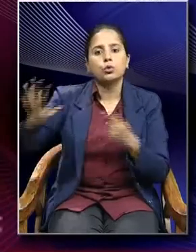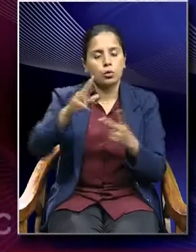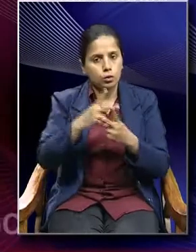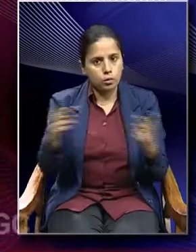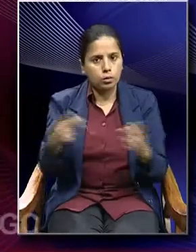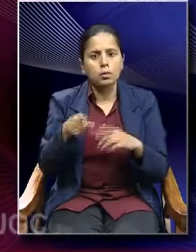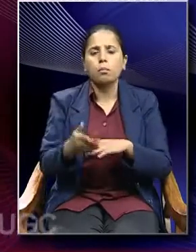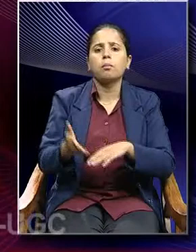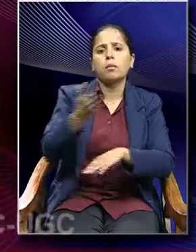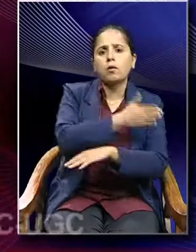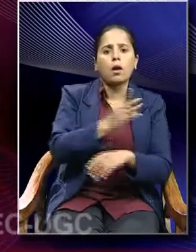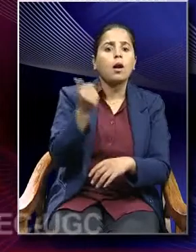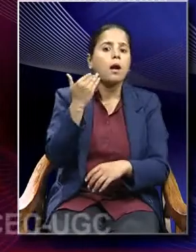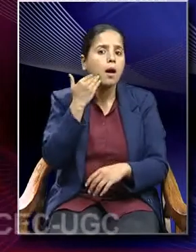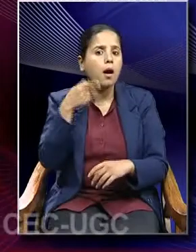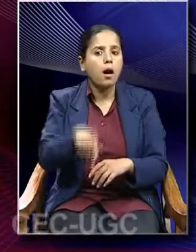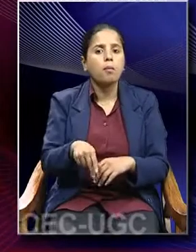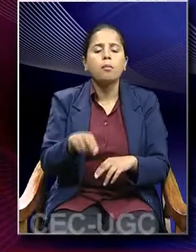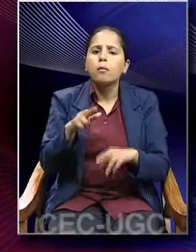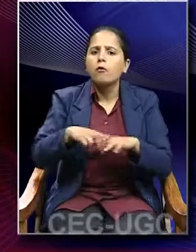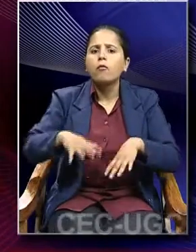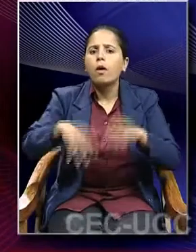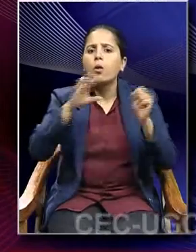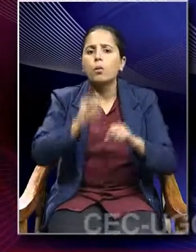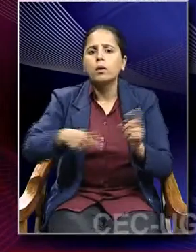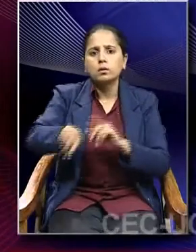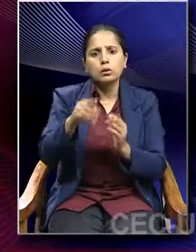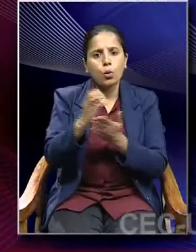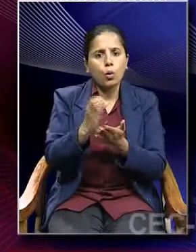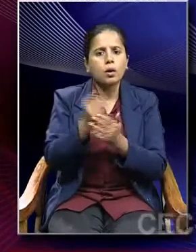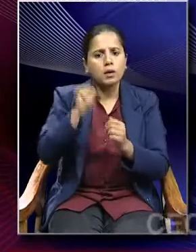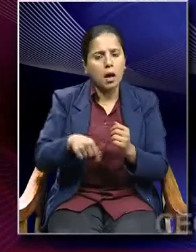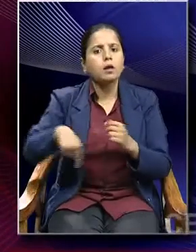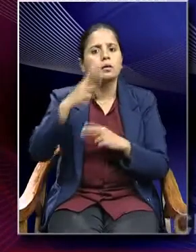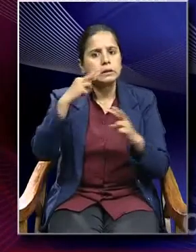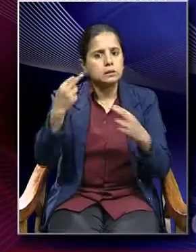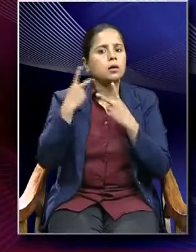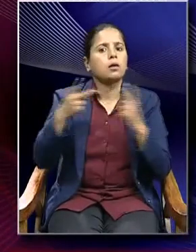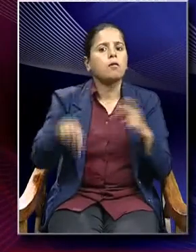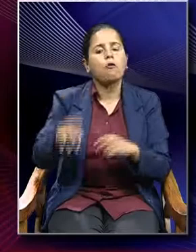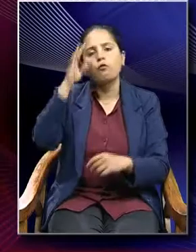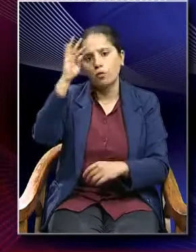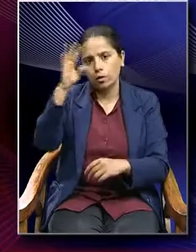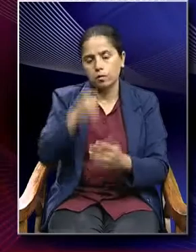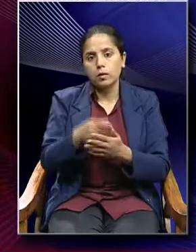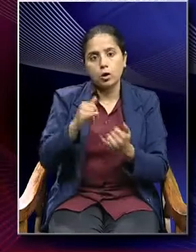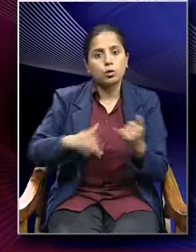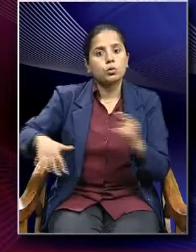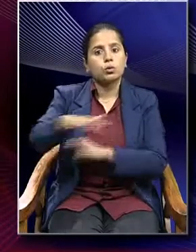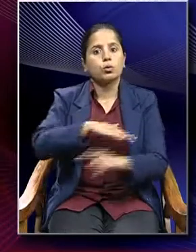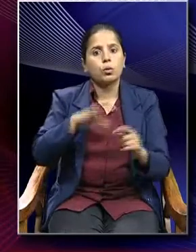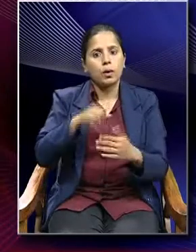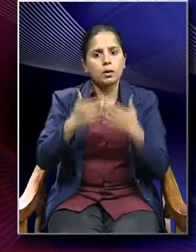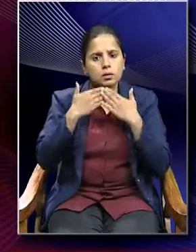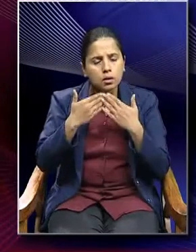the predates, the foundation of the discipline can be traced back to philosophy. So society was being studied